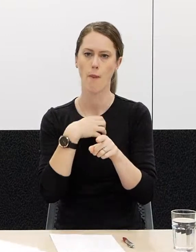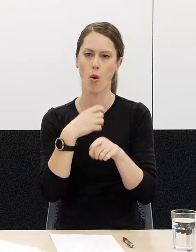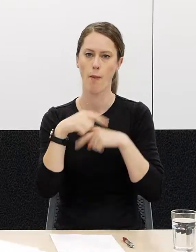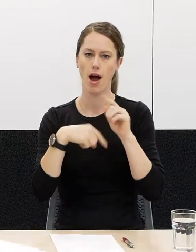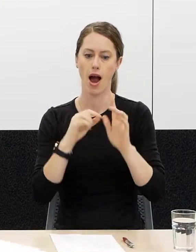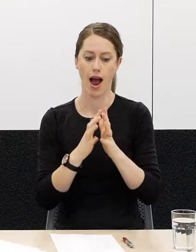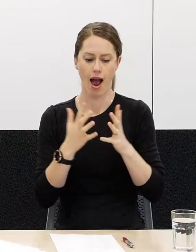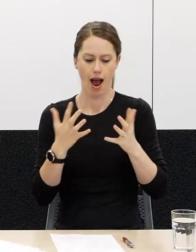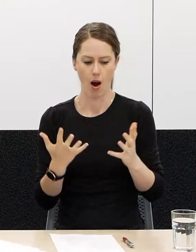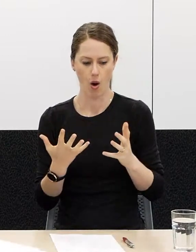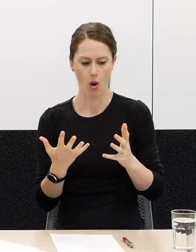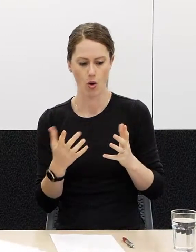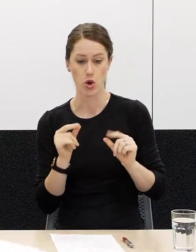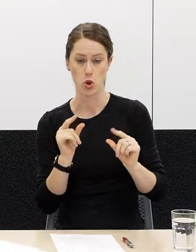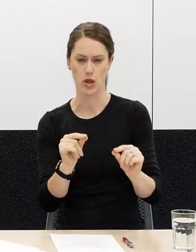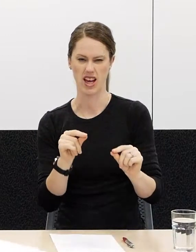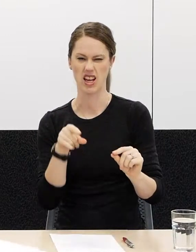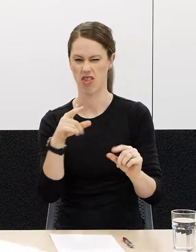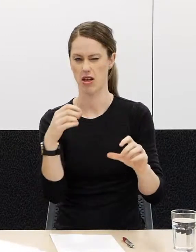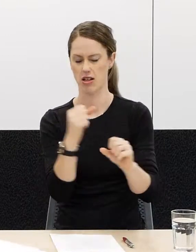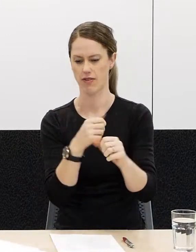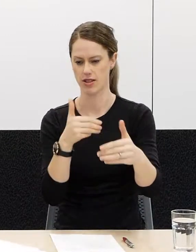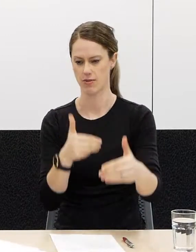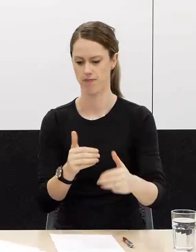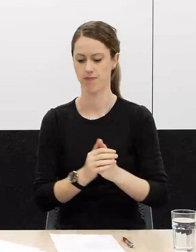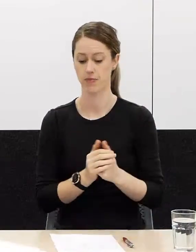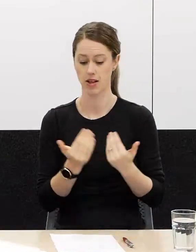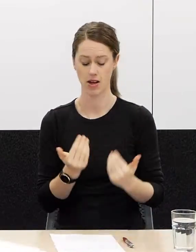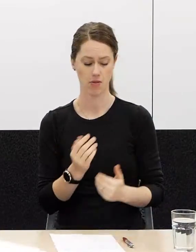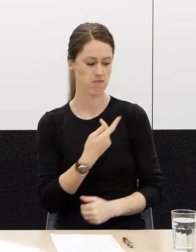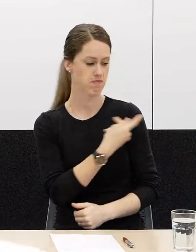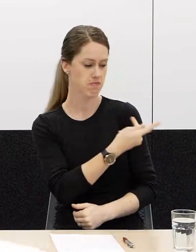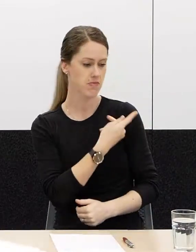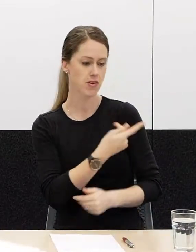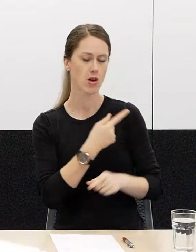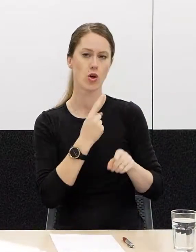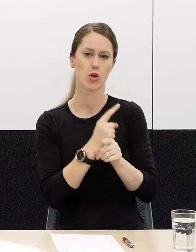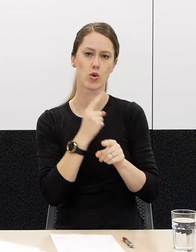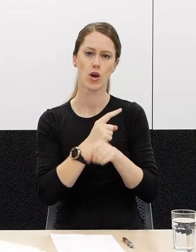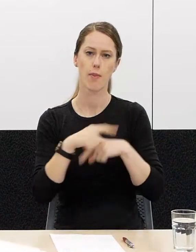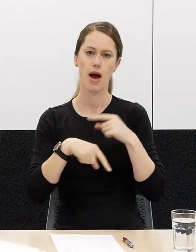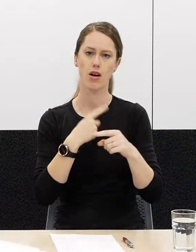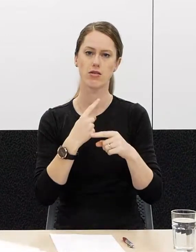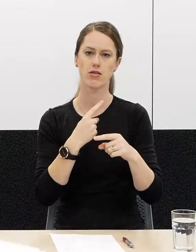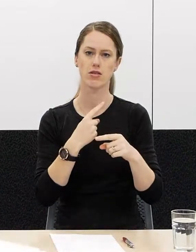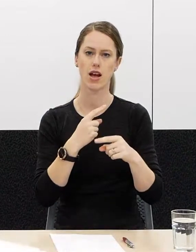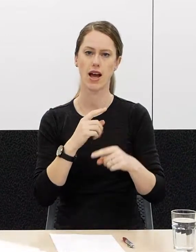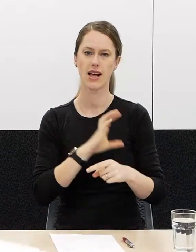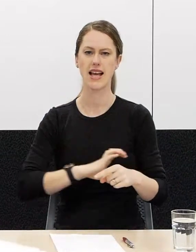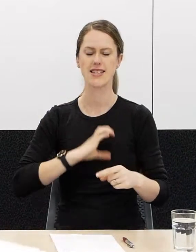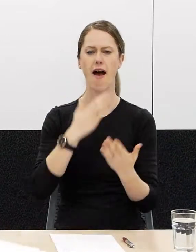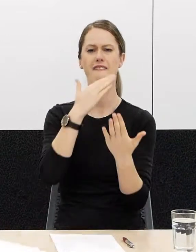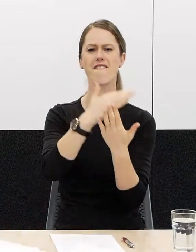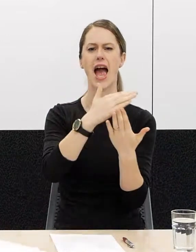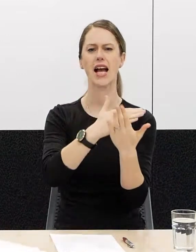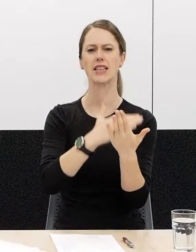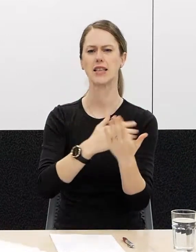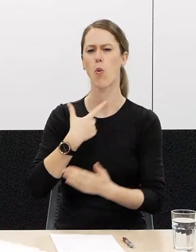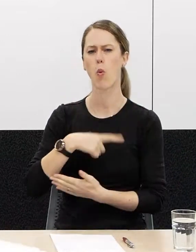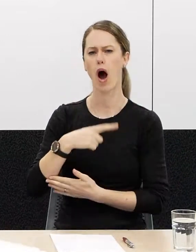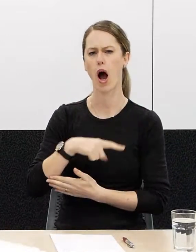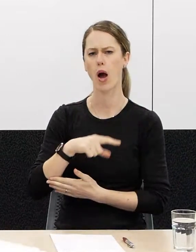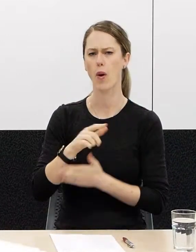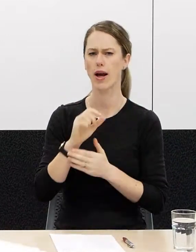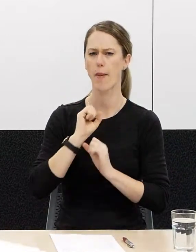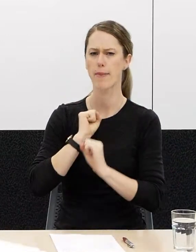about doing that towards the end. So I'm just going to go talk to Diana and let Diana share with us some key facts about cancer and again, why we're really